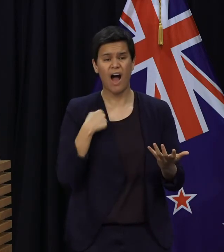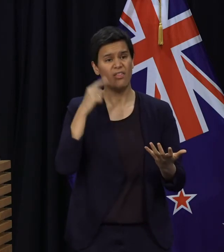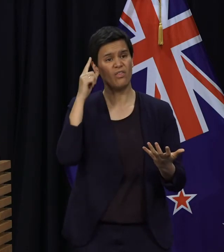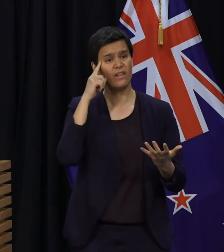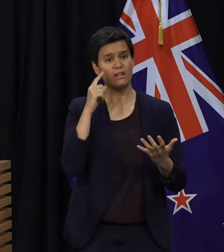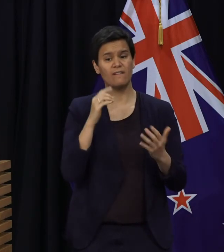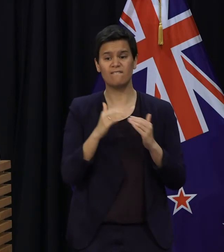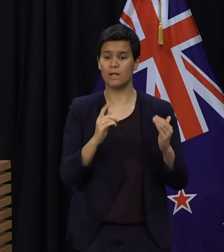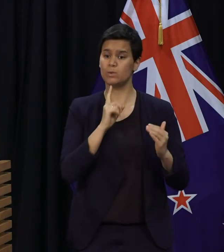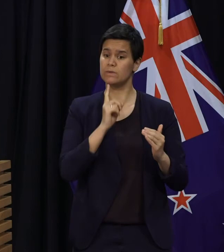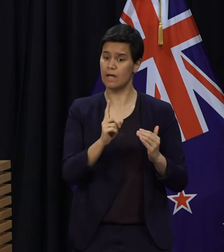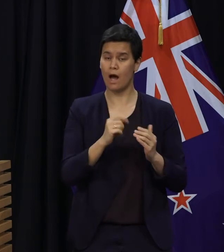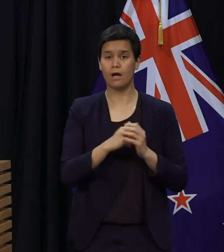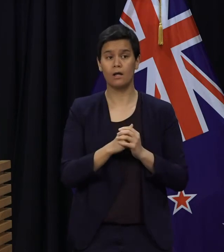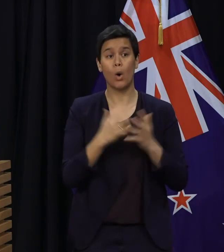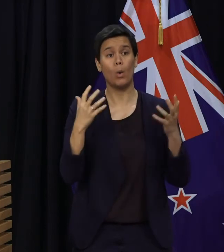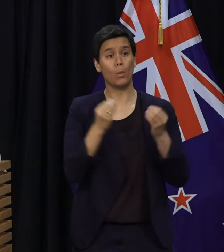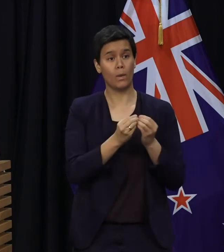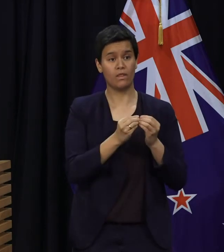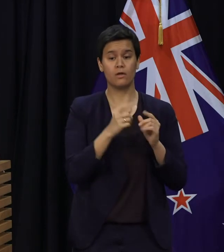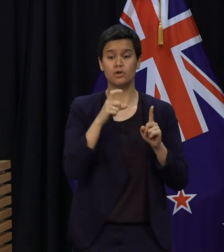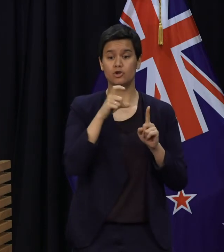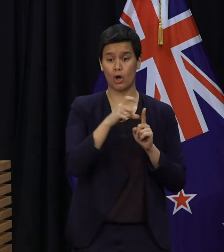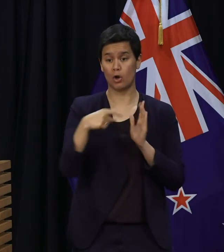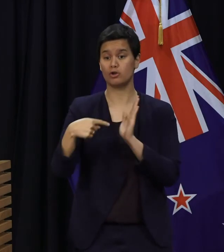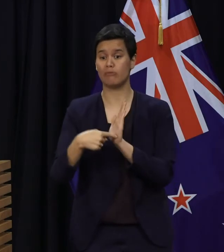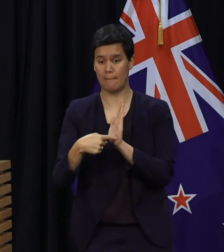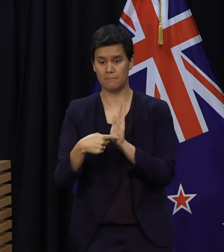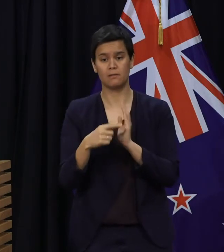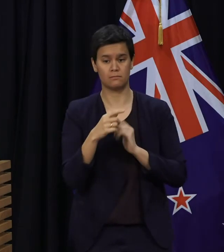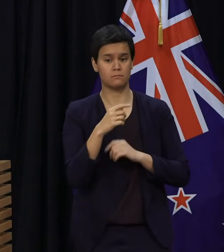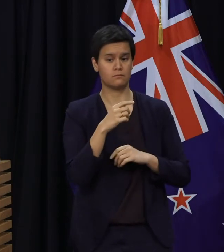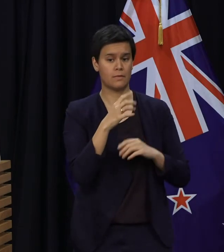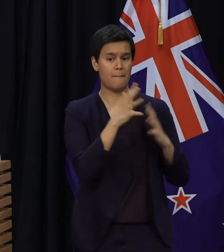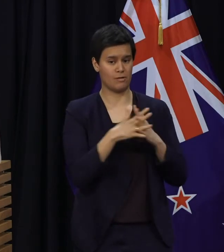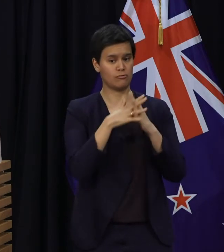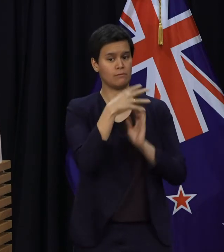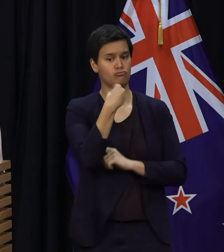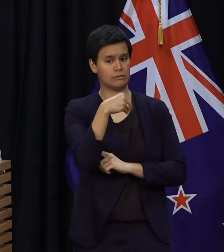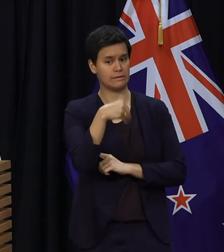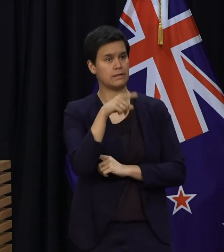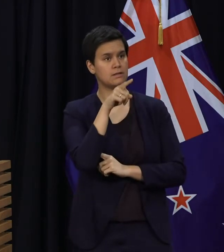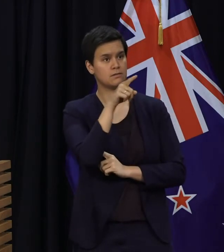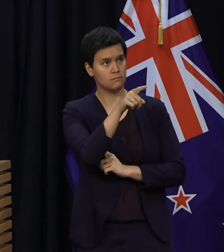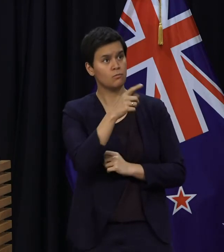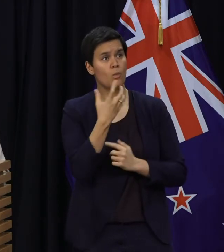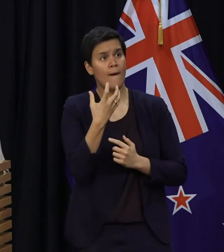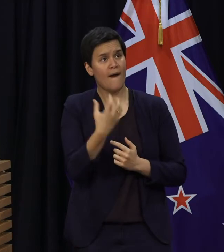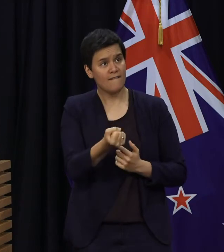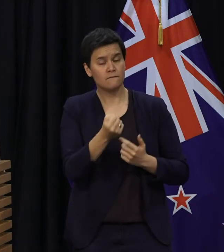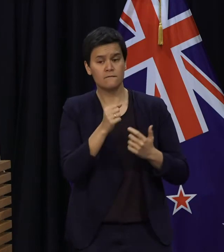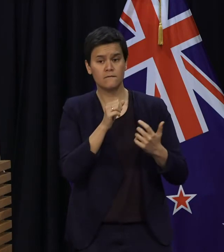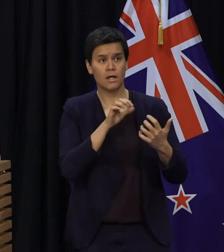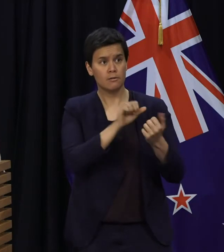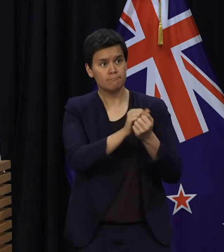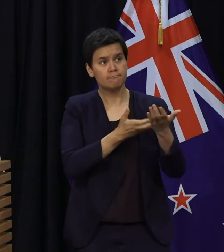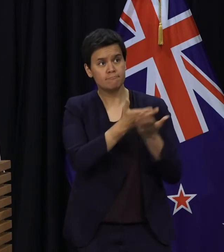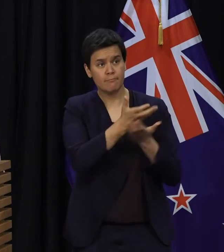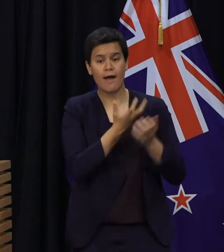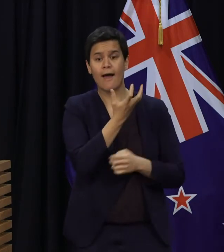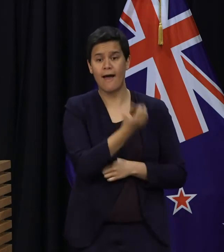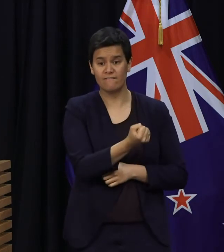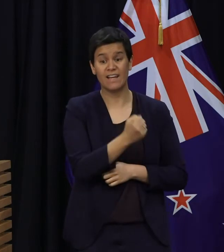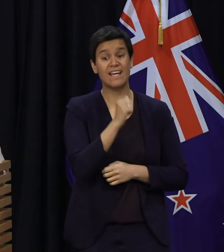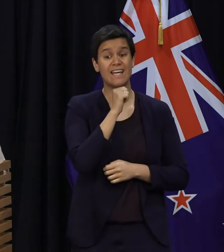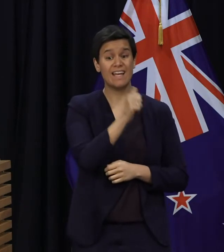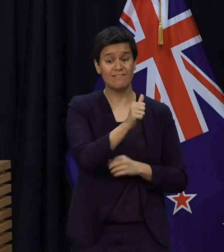Donald Trump in the role, we've worked very hard on that relationship. We've had bilaterals that have made a difference. If it were to be Vice President Biden,